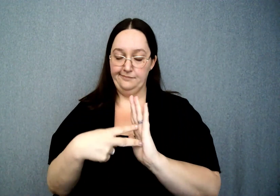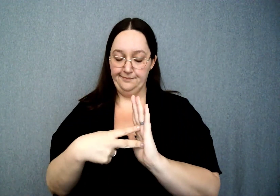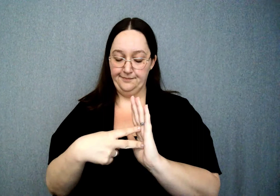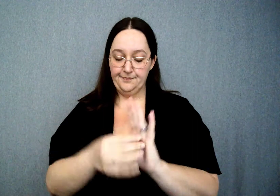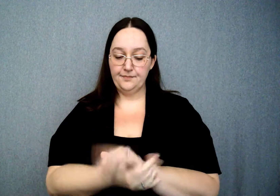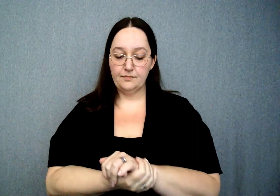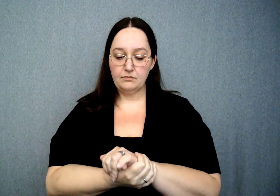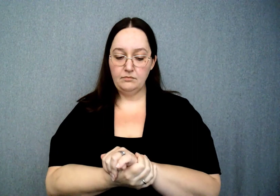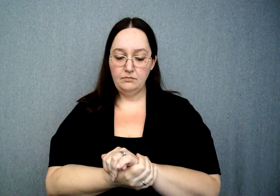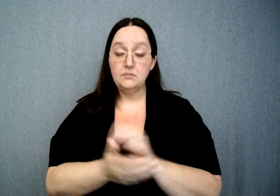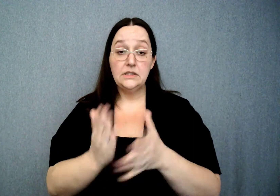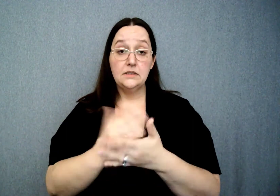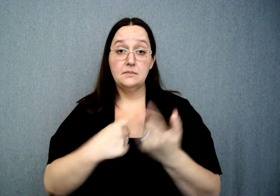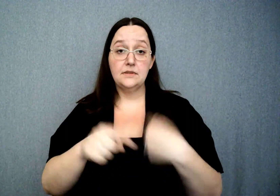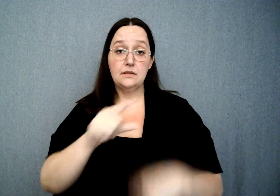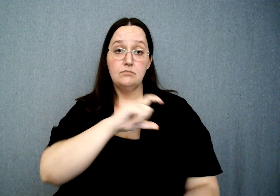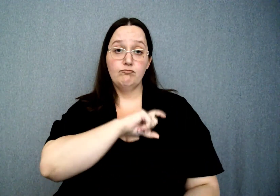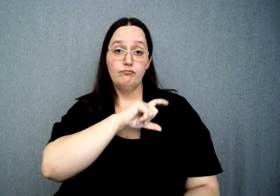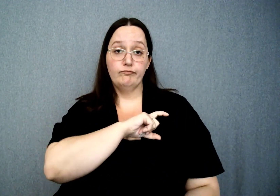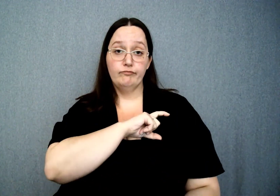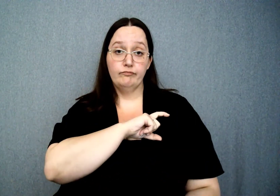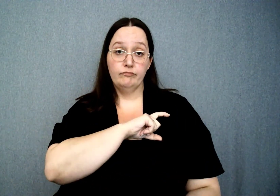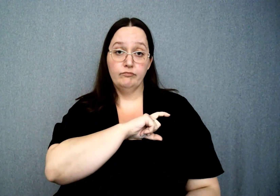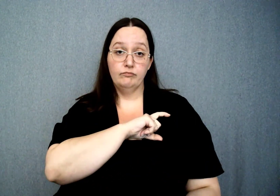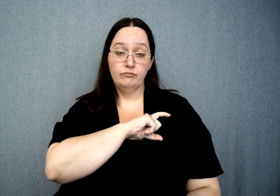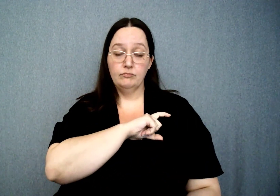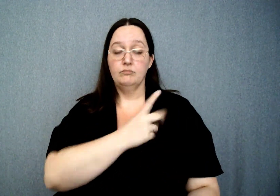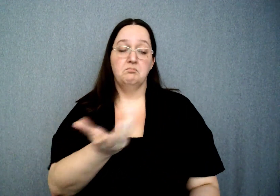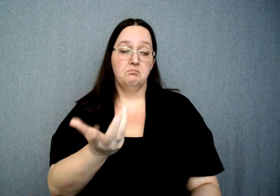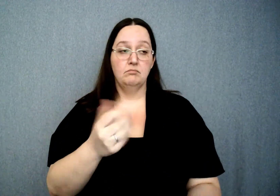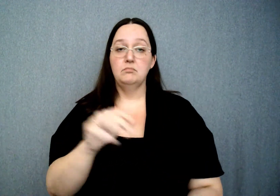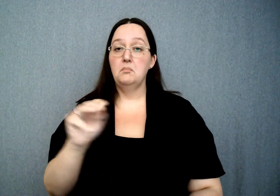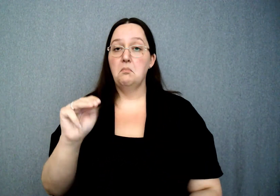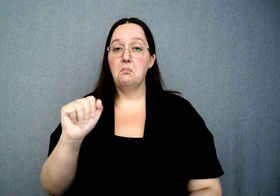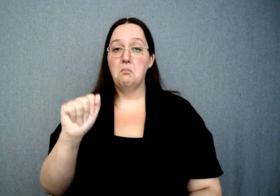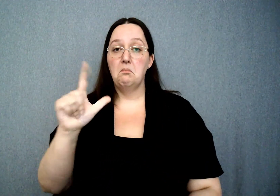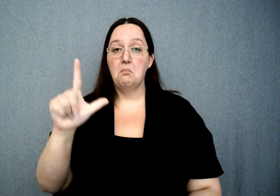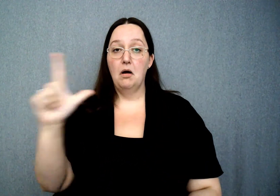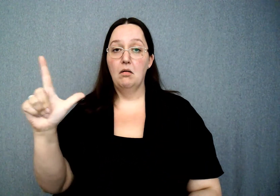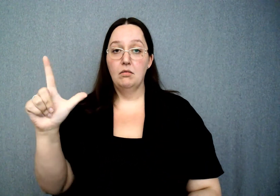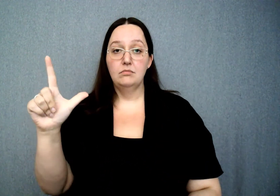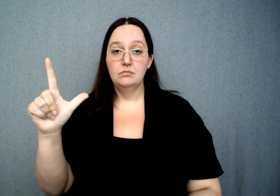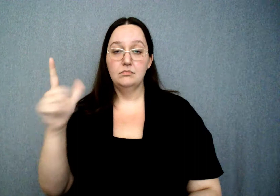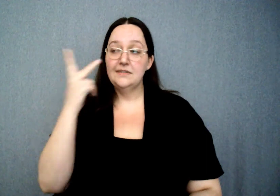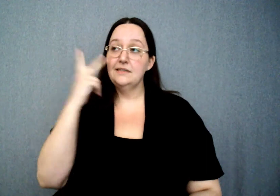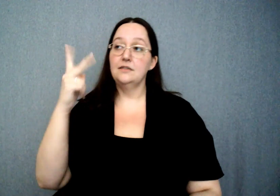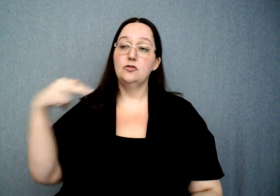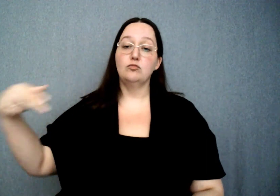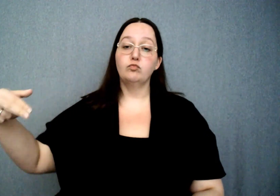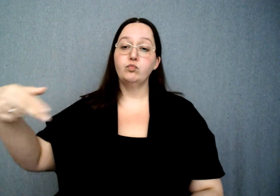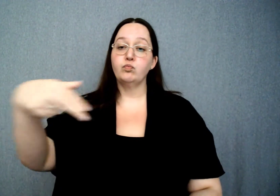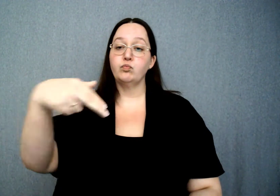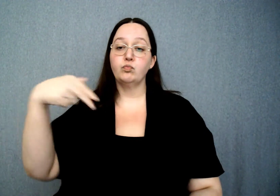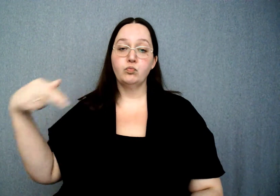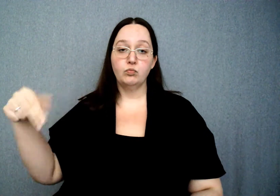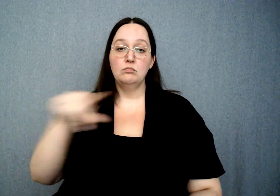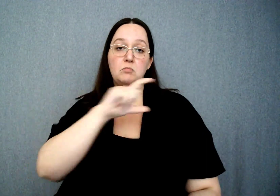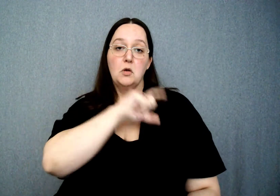Depending on what you mean, some people will differentiate this. Some people will just sign police officer. Like you see